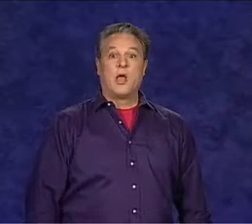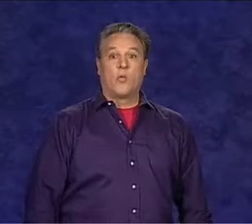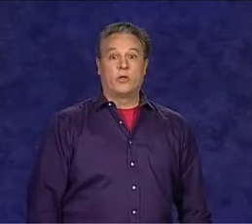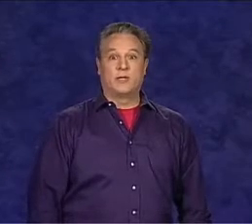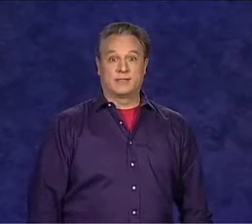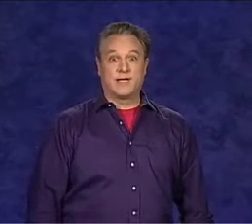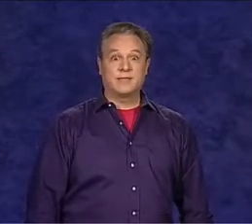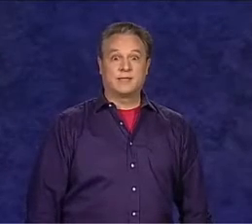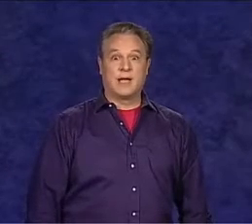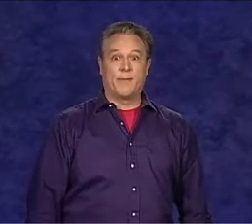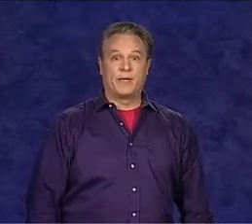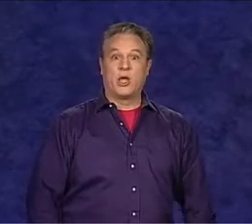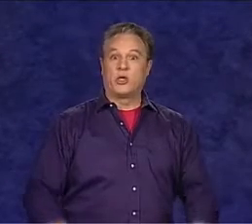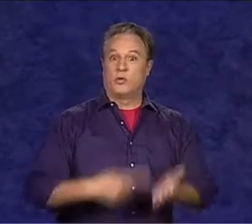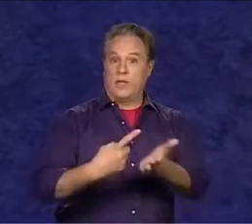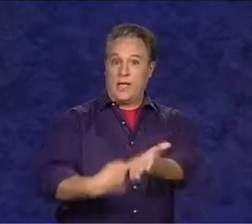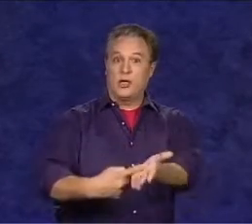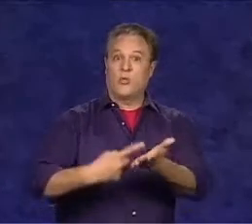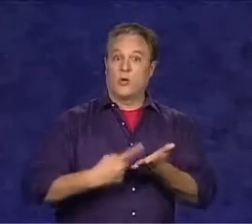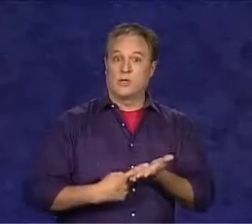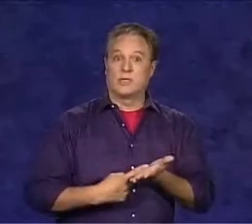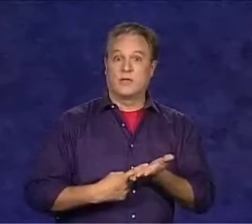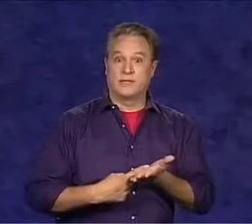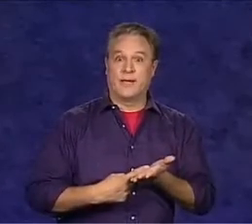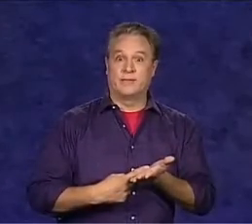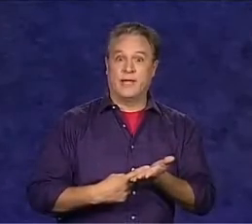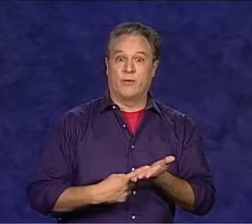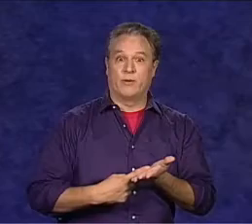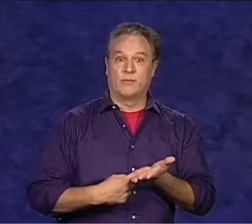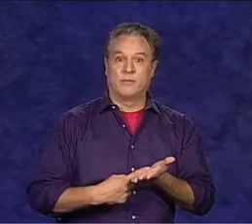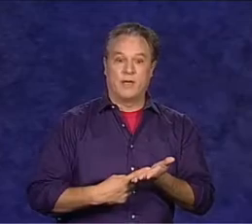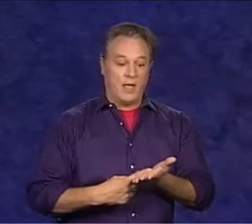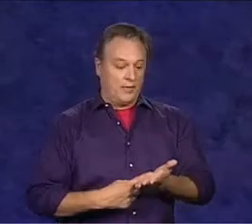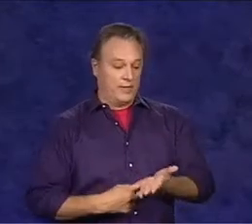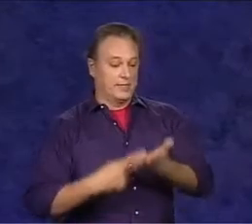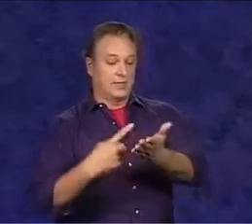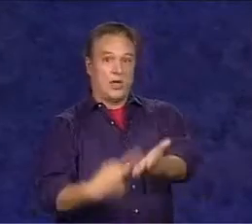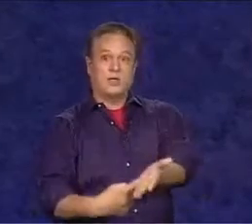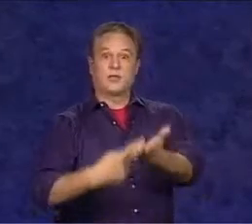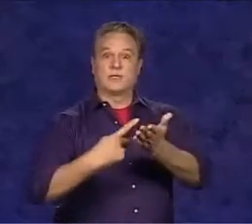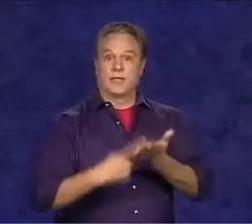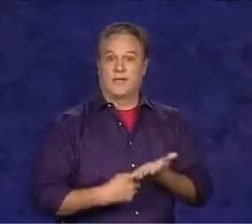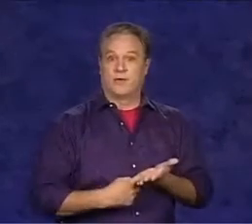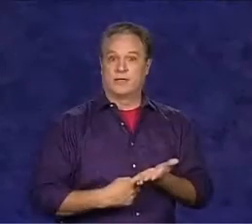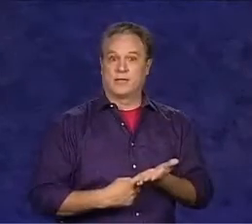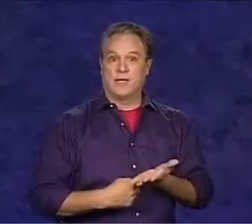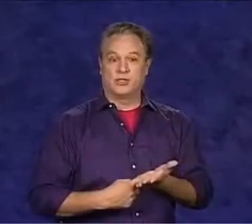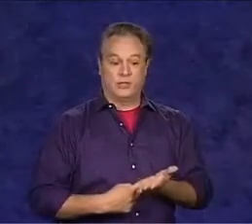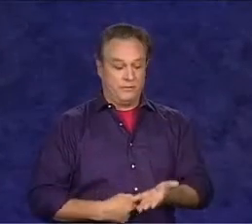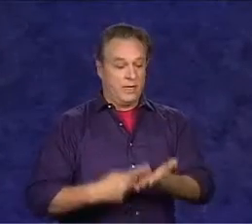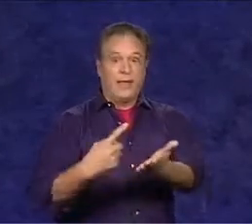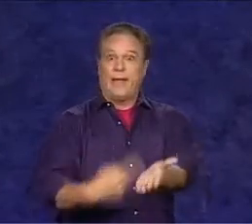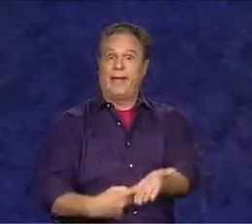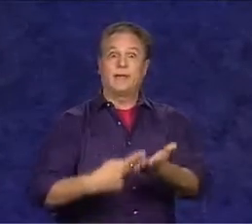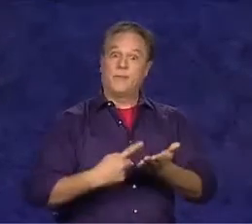When you discuss a topic, you lay your words on the same table. This is also the sign for discussion and